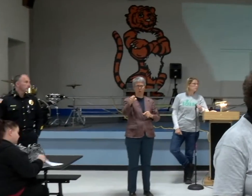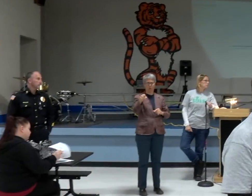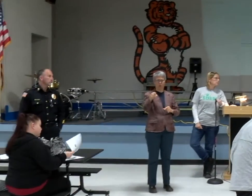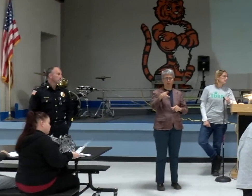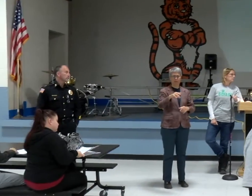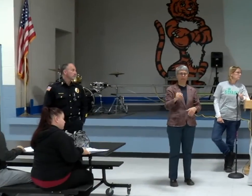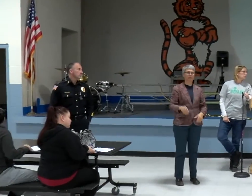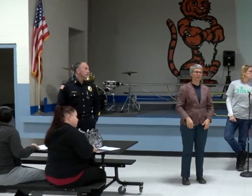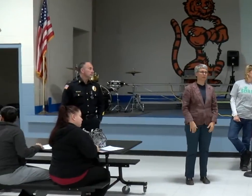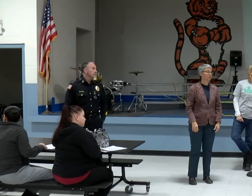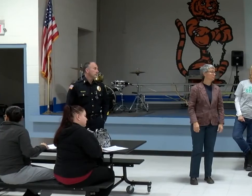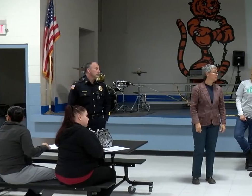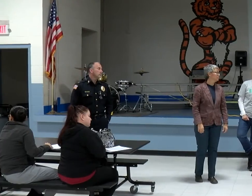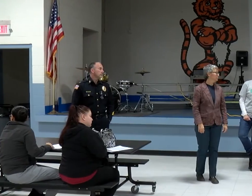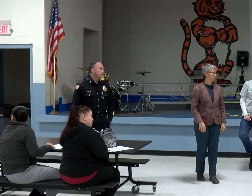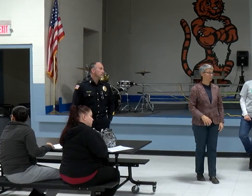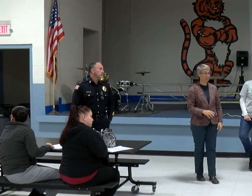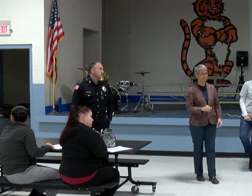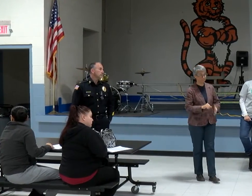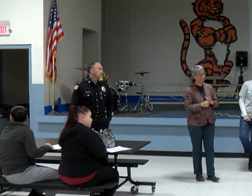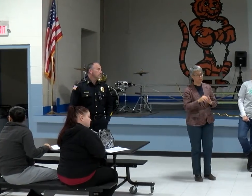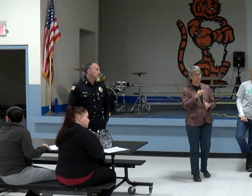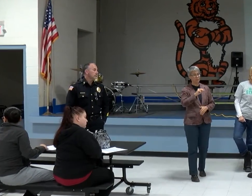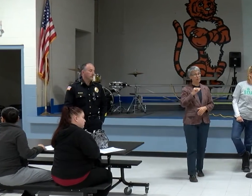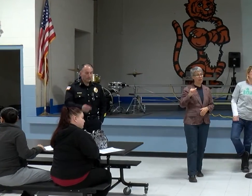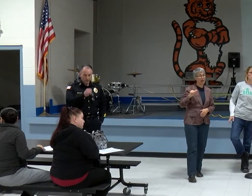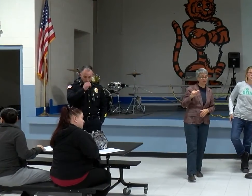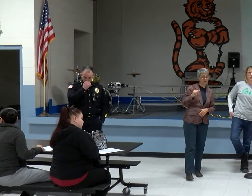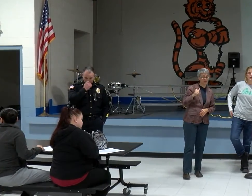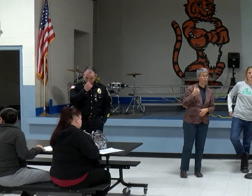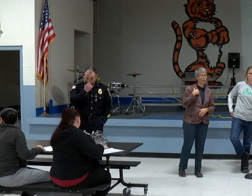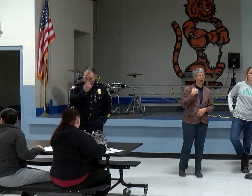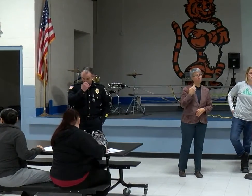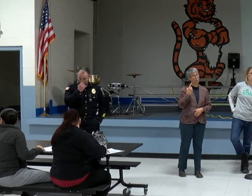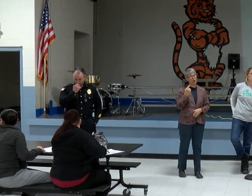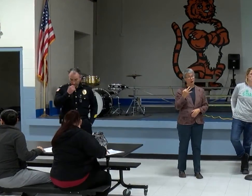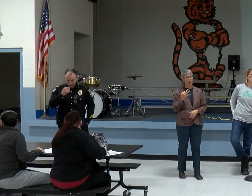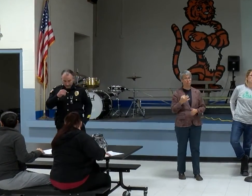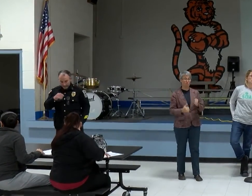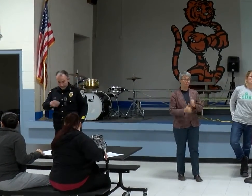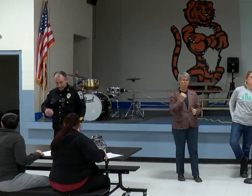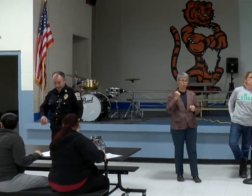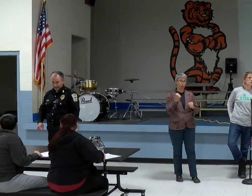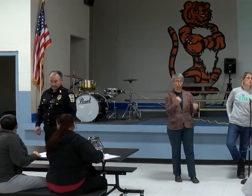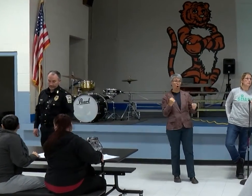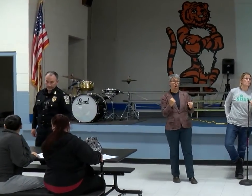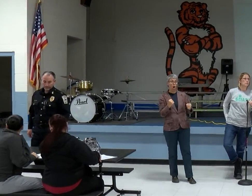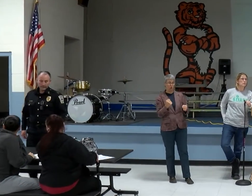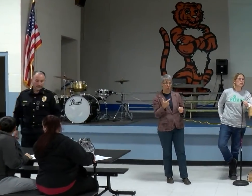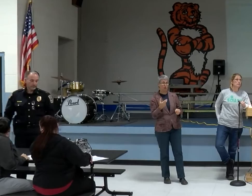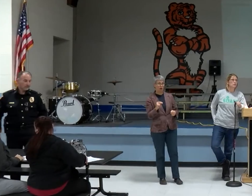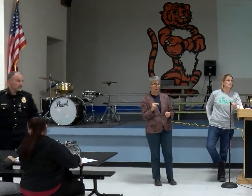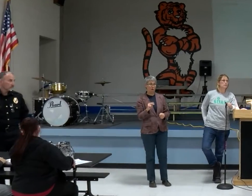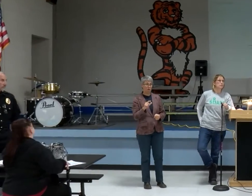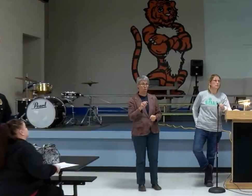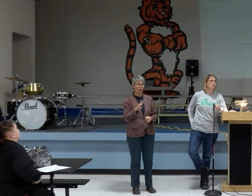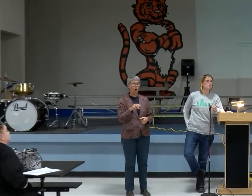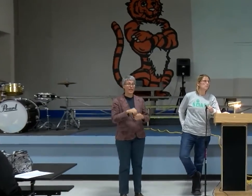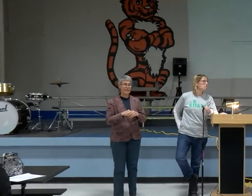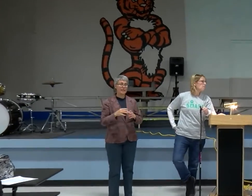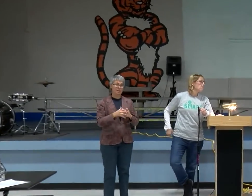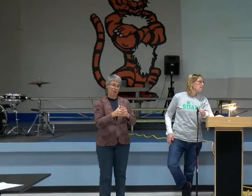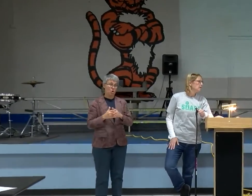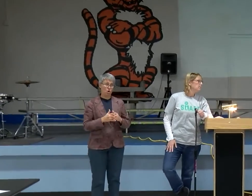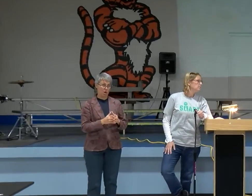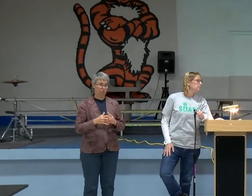In Massachusetts, just so you know, I mean, we have really almost, if not the strongest, the second strongest gun laws in the nation. And we